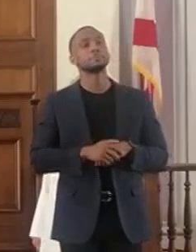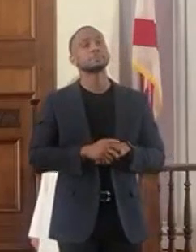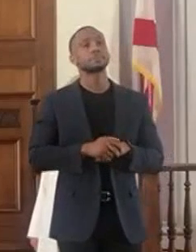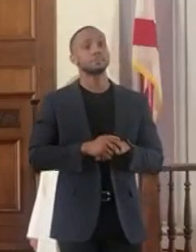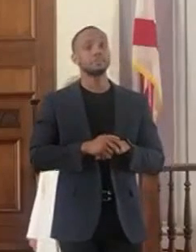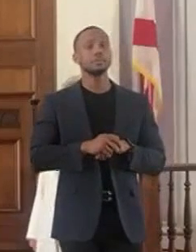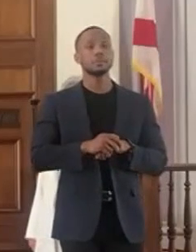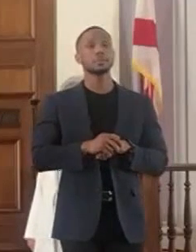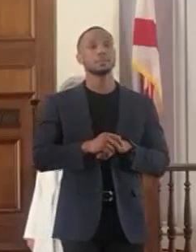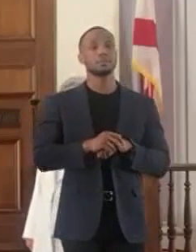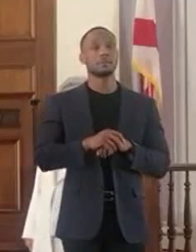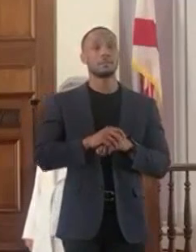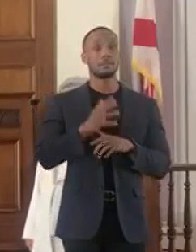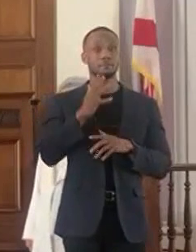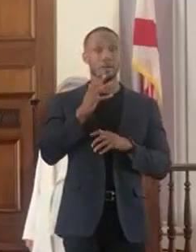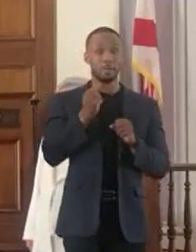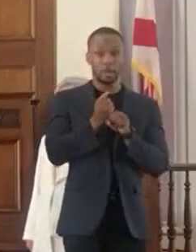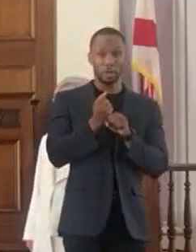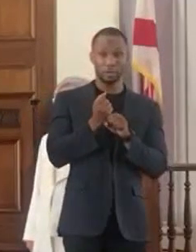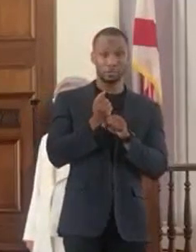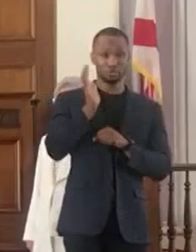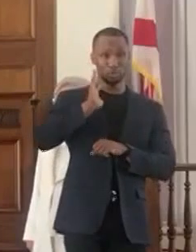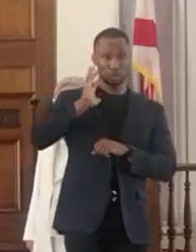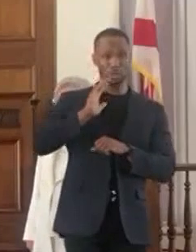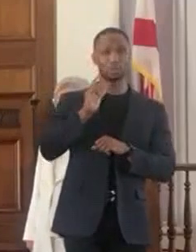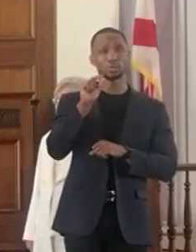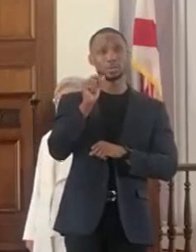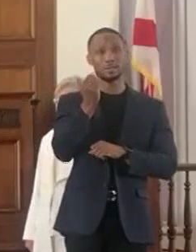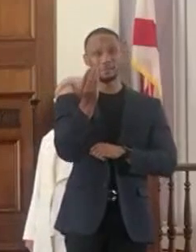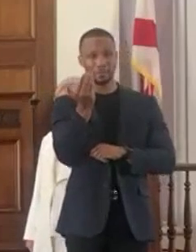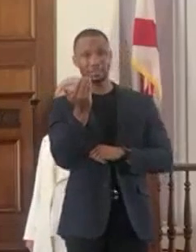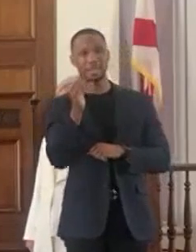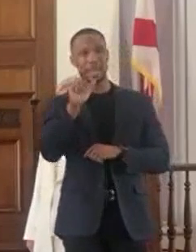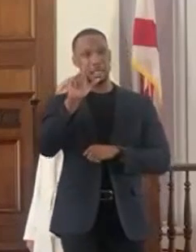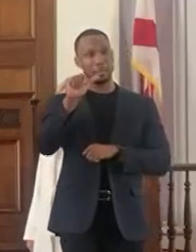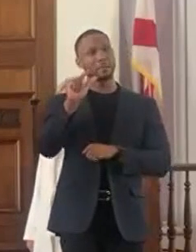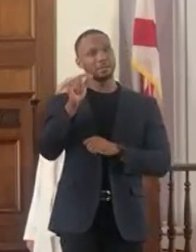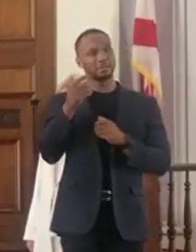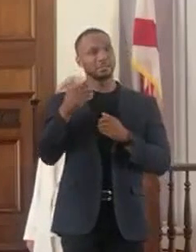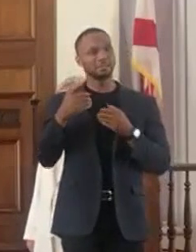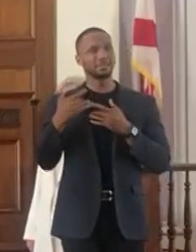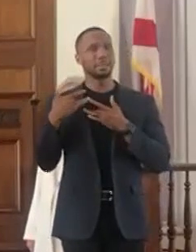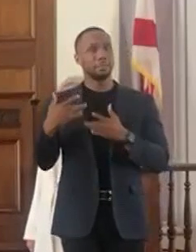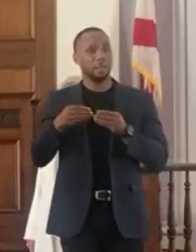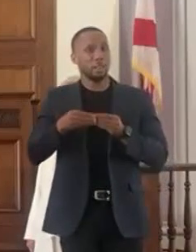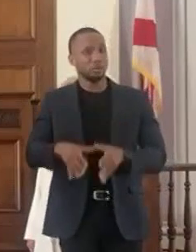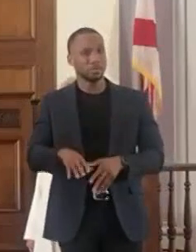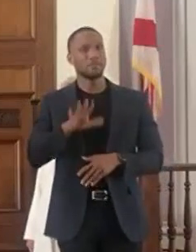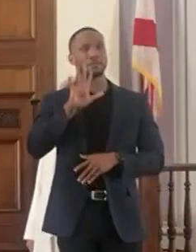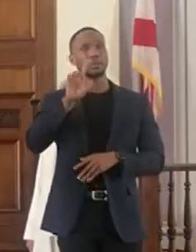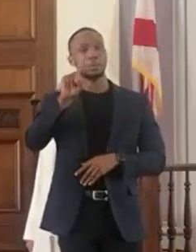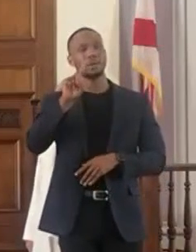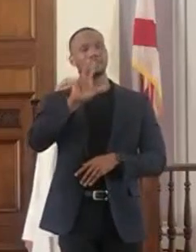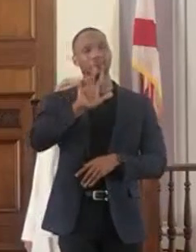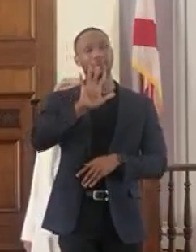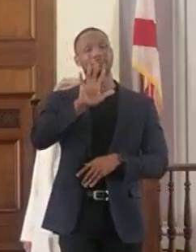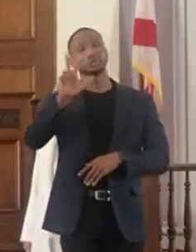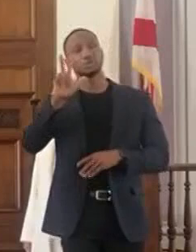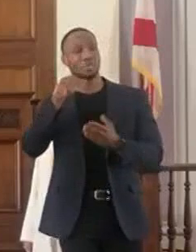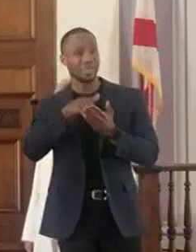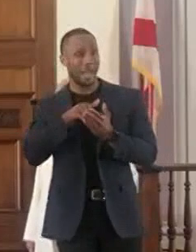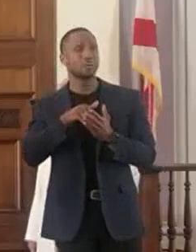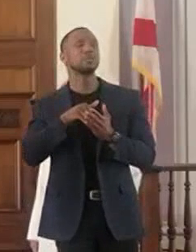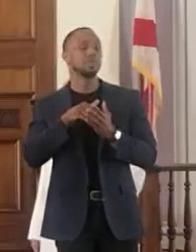the previous 5 years, from going back to 2015, Alabama loses about 51 to 52,000 people a year. That's about the